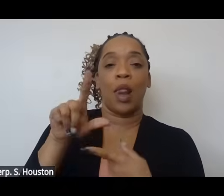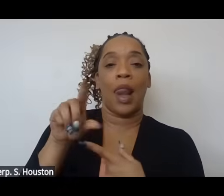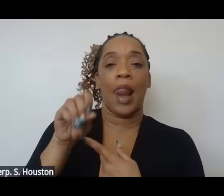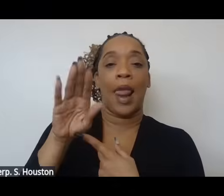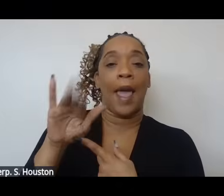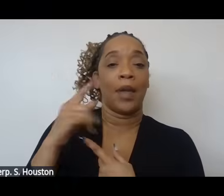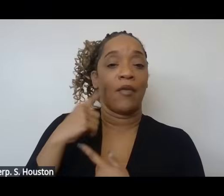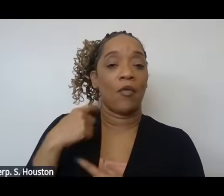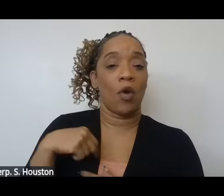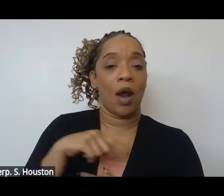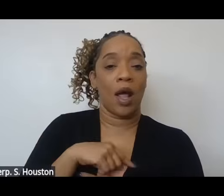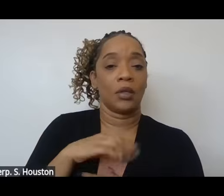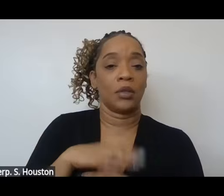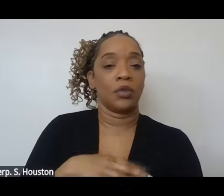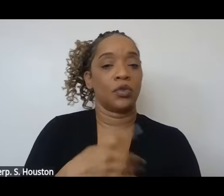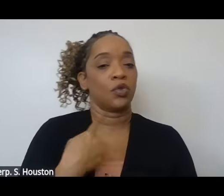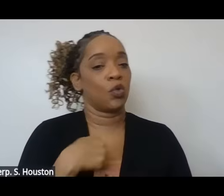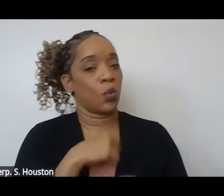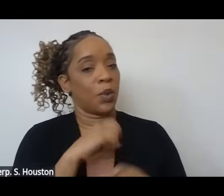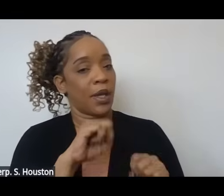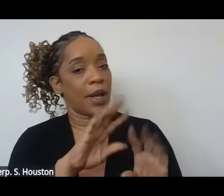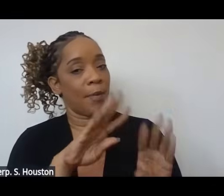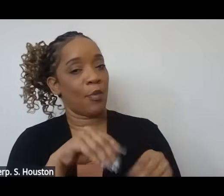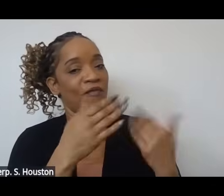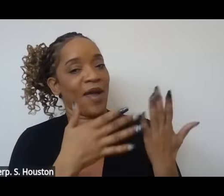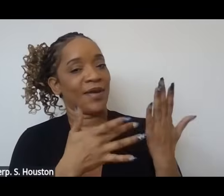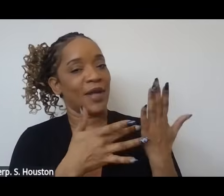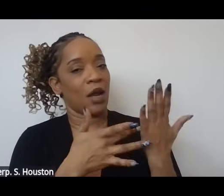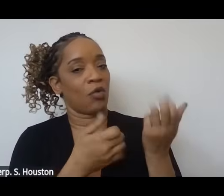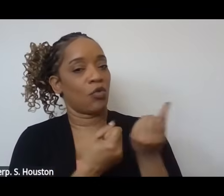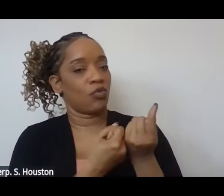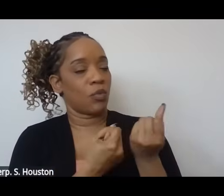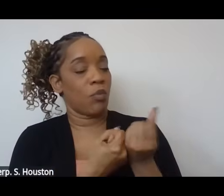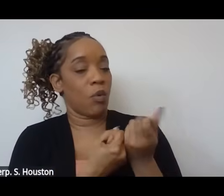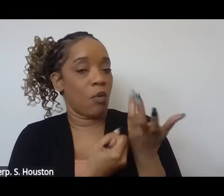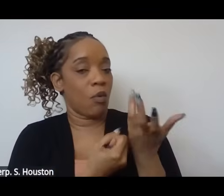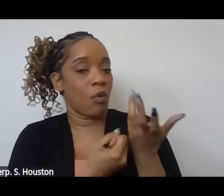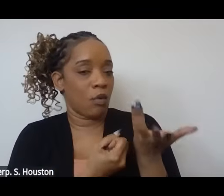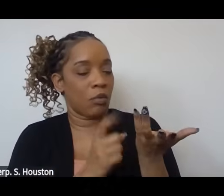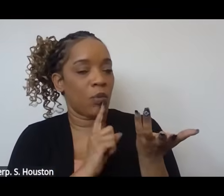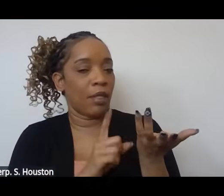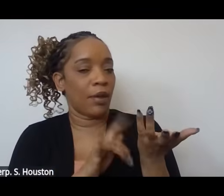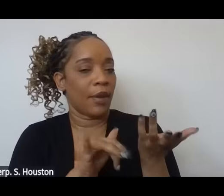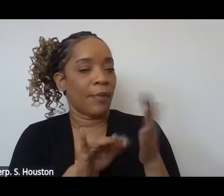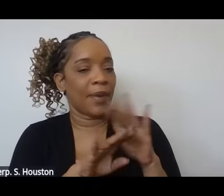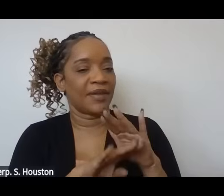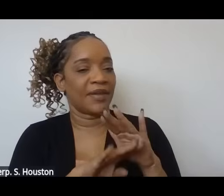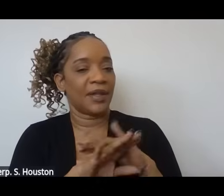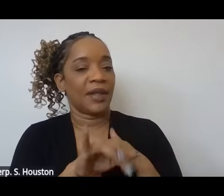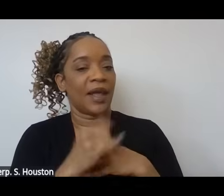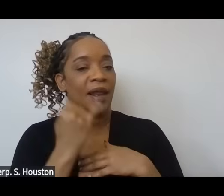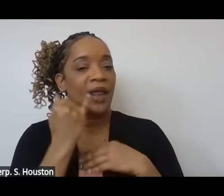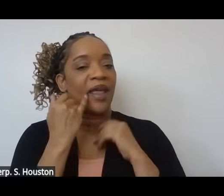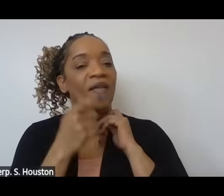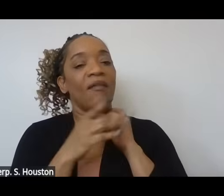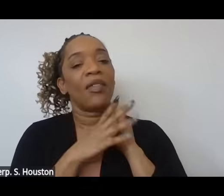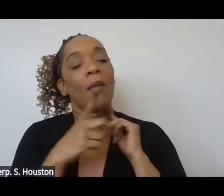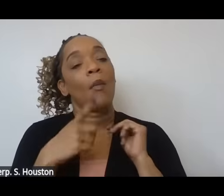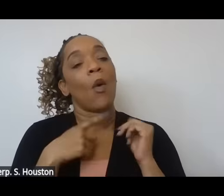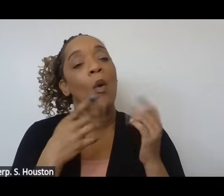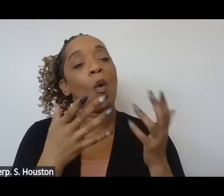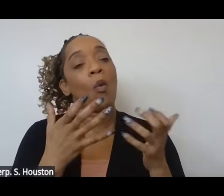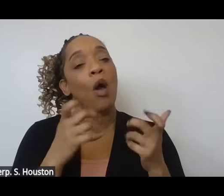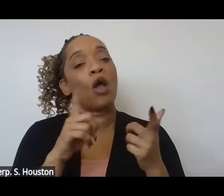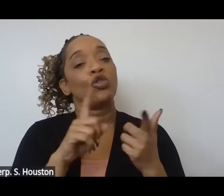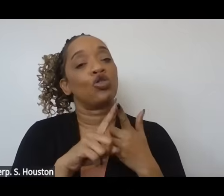We can provide technical support, basically. I mean, so we can, if the board wants to pursue a